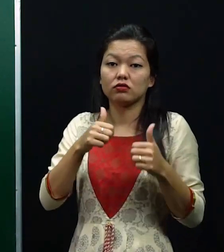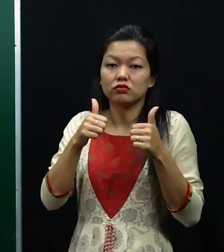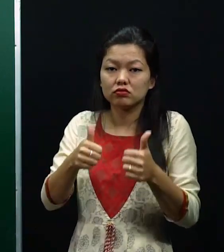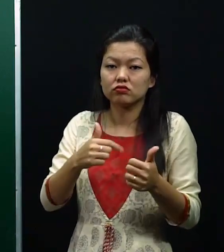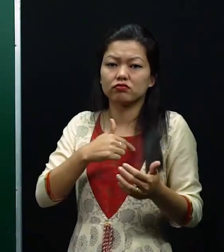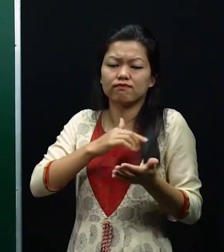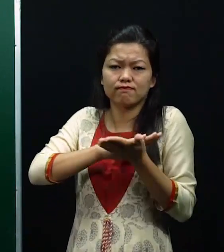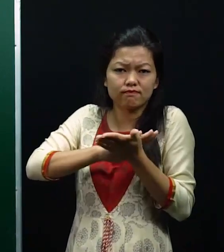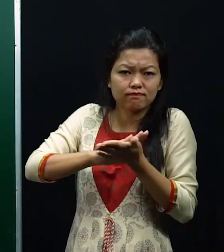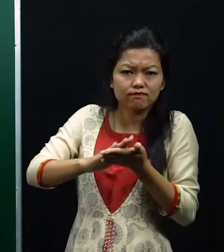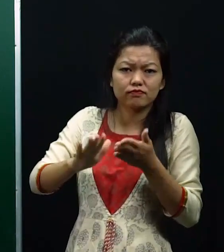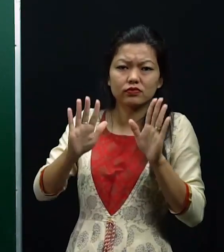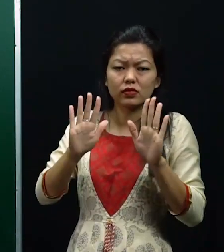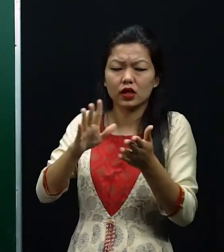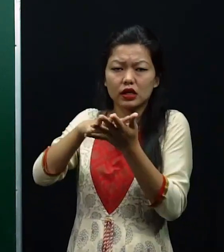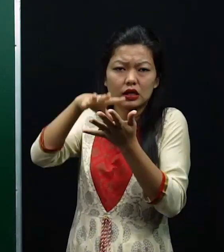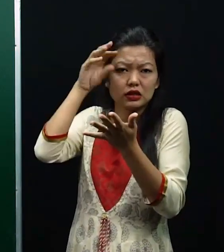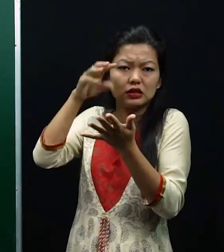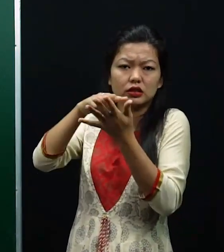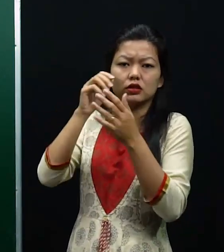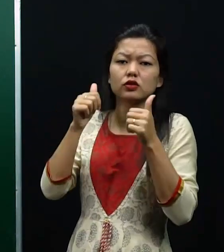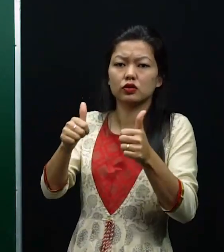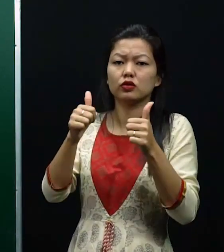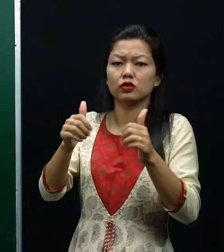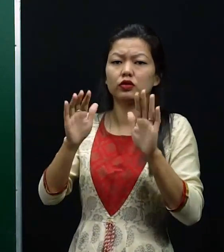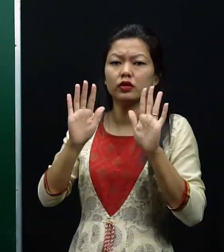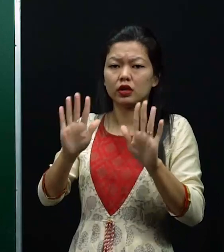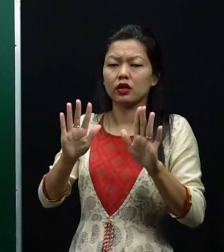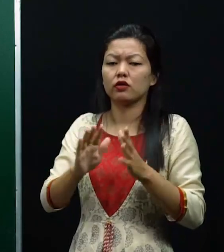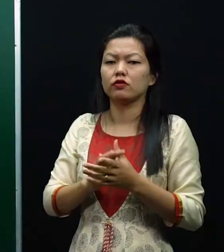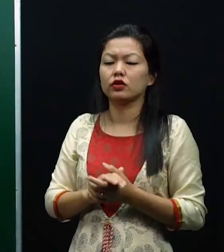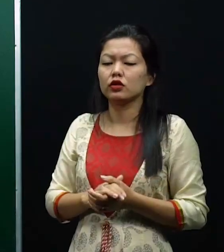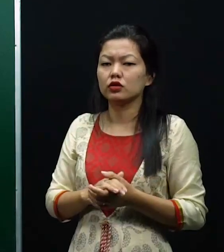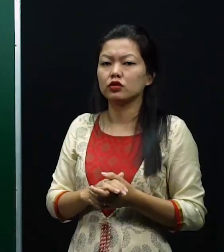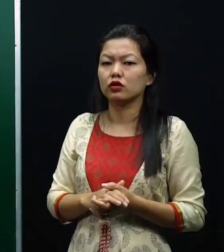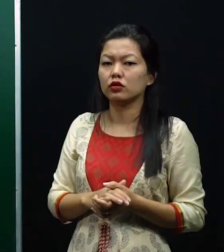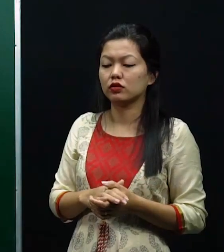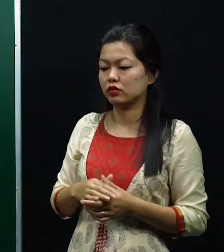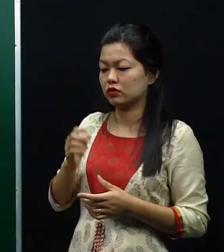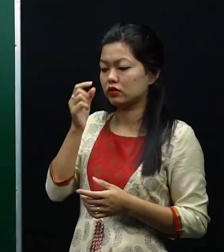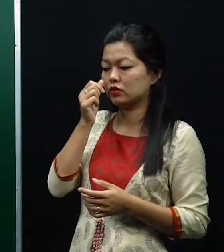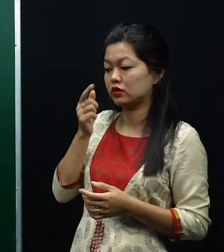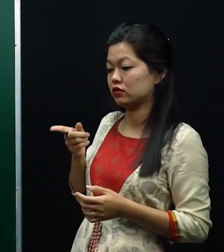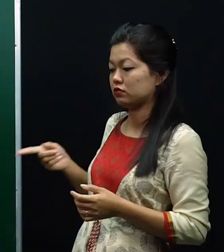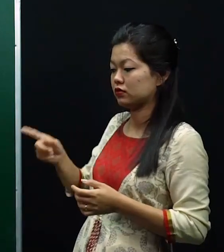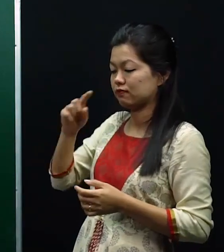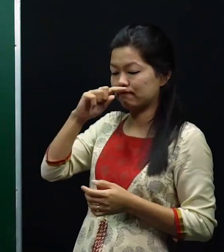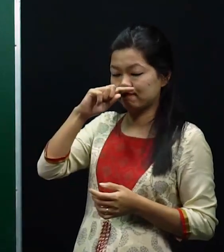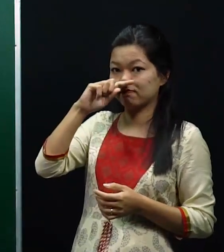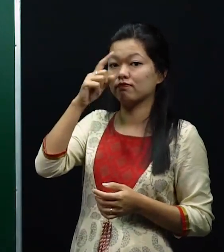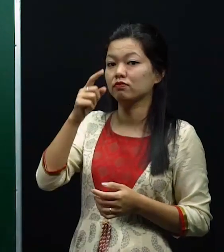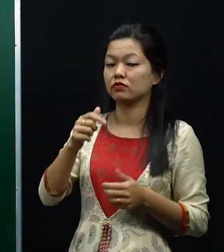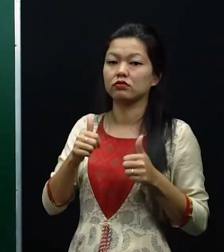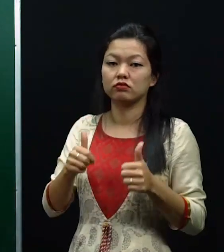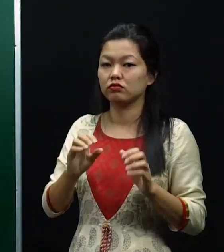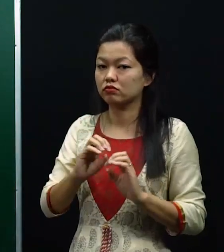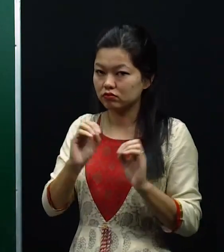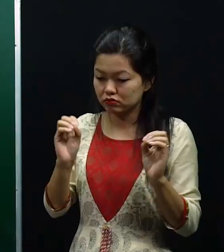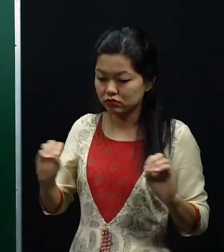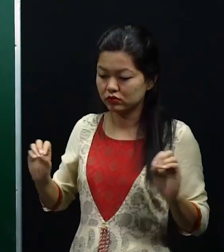arrogant, and he believed that the face whom he had been worshipping for so long cannot be this kind of